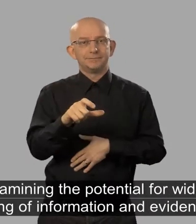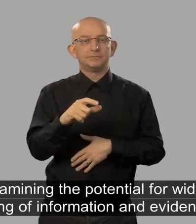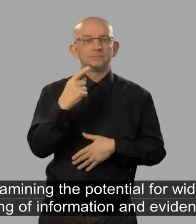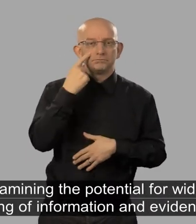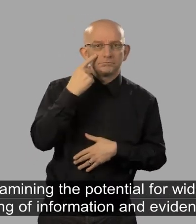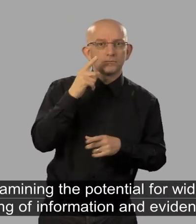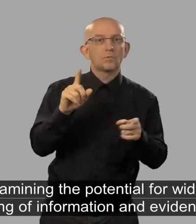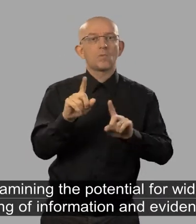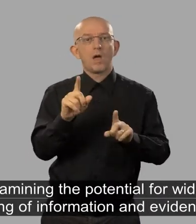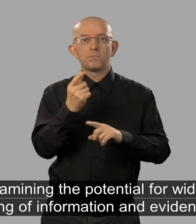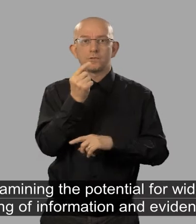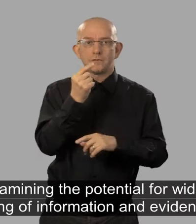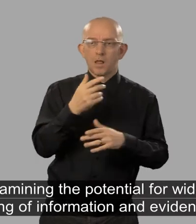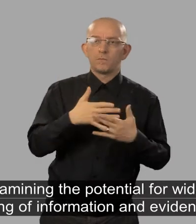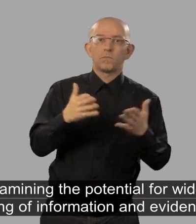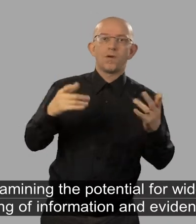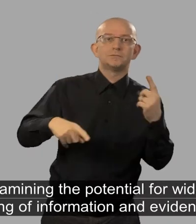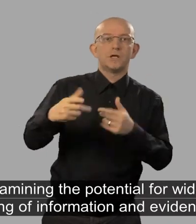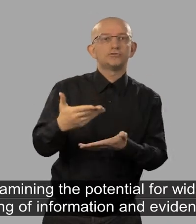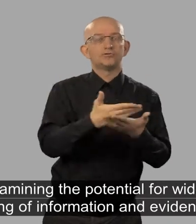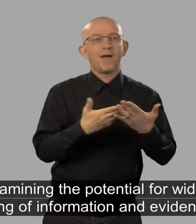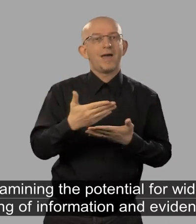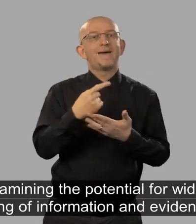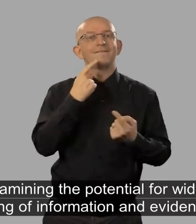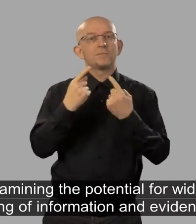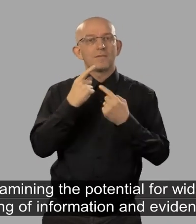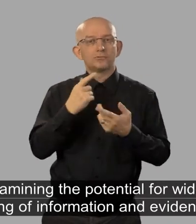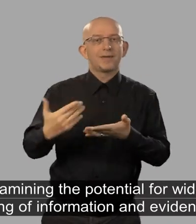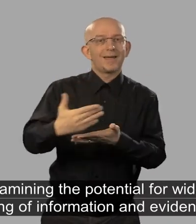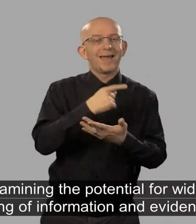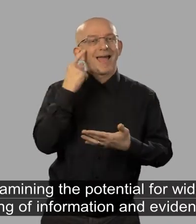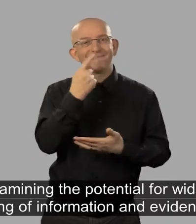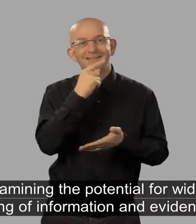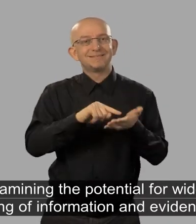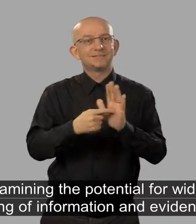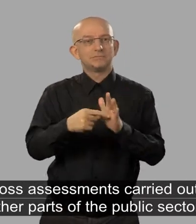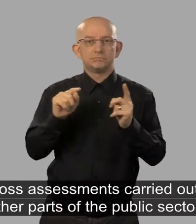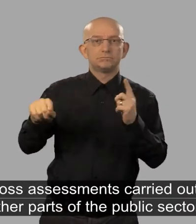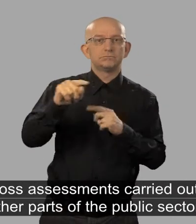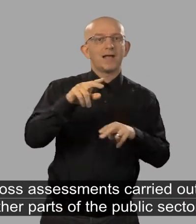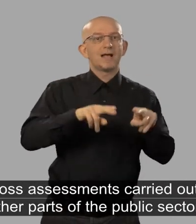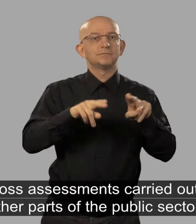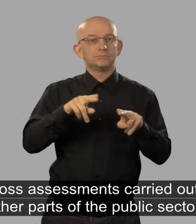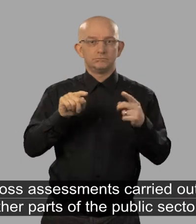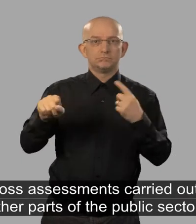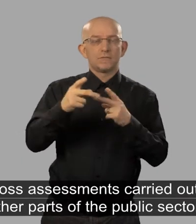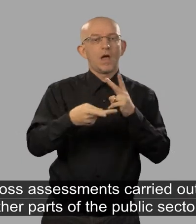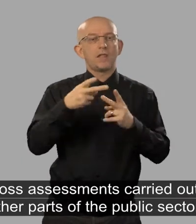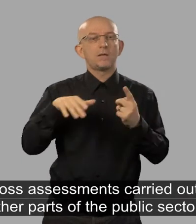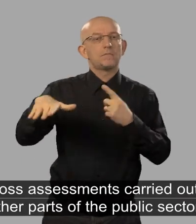C. Examining the potential for wider sharing of information and evidence across assessments carried out